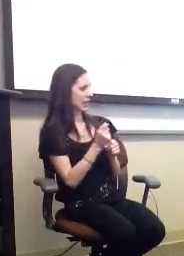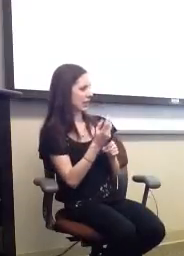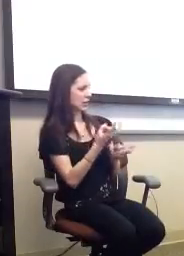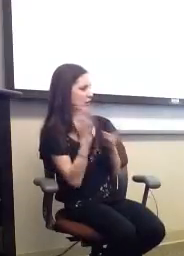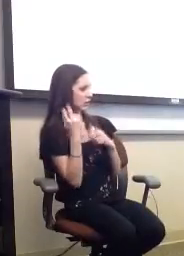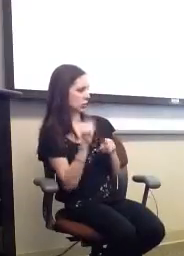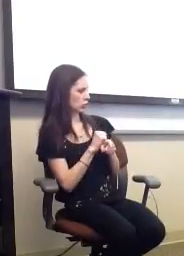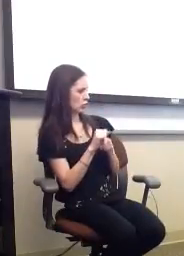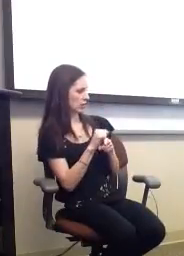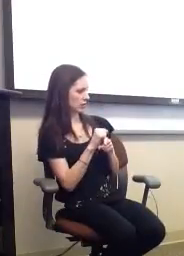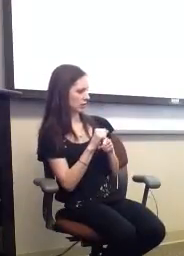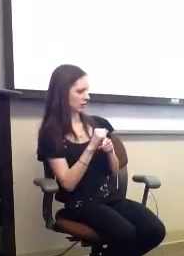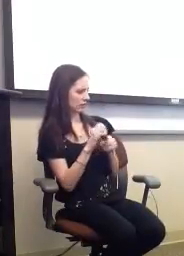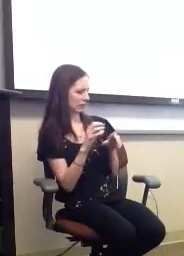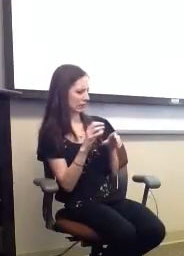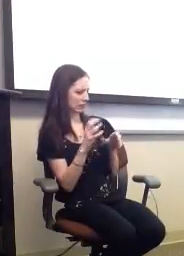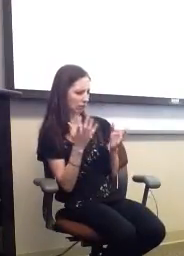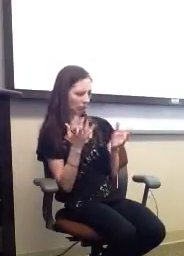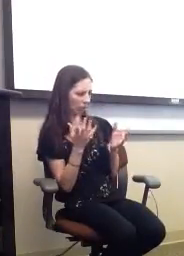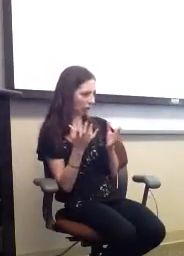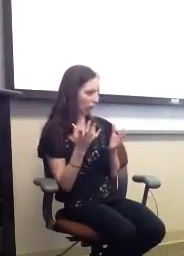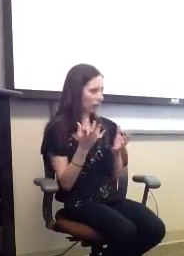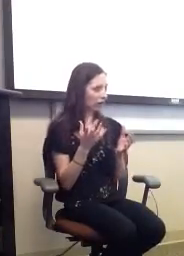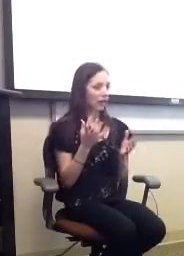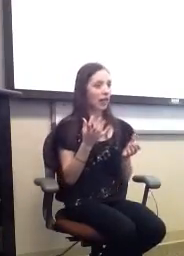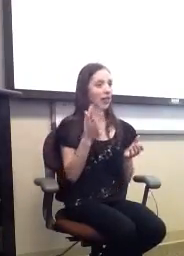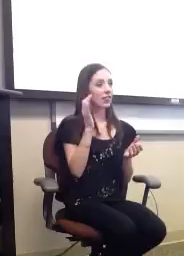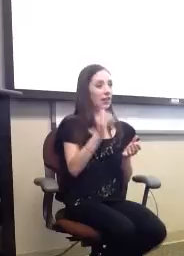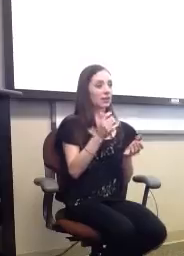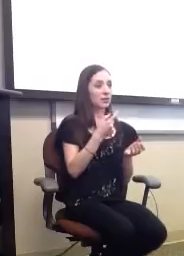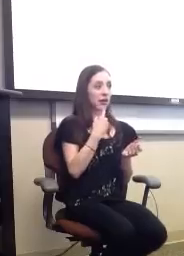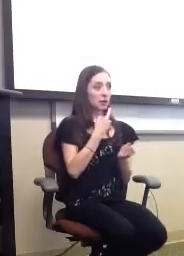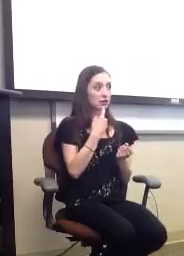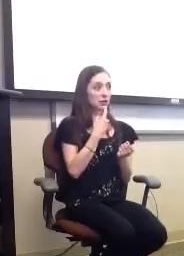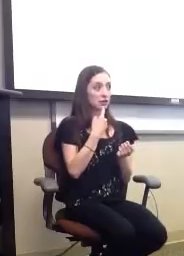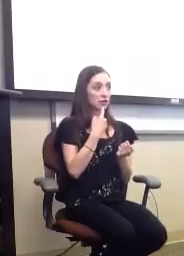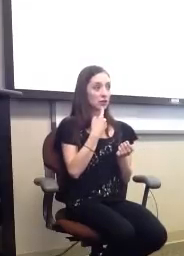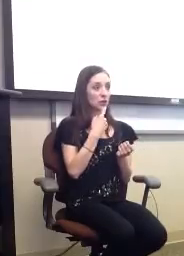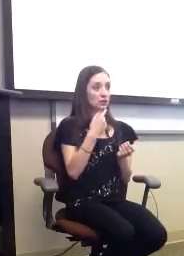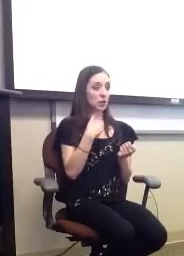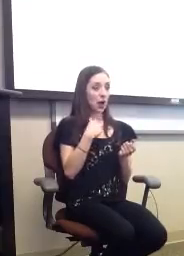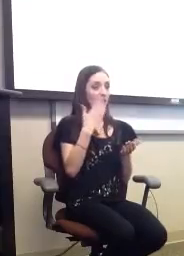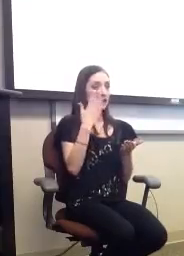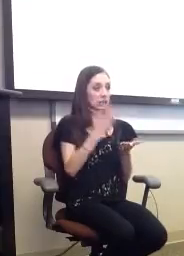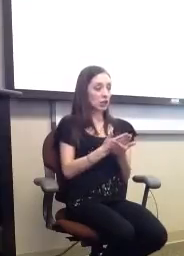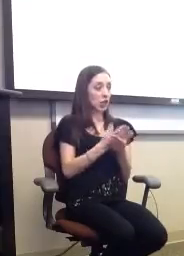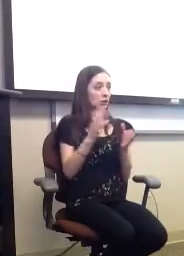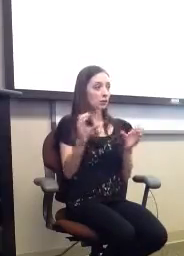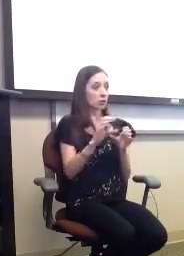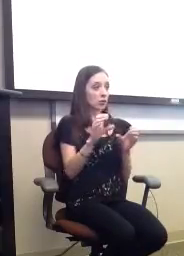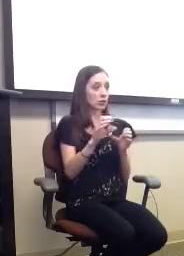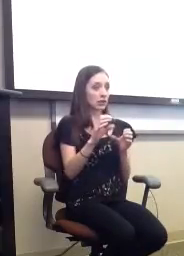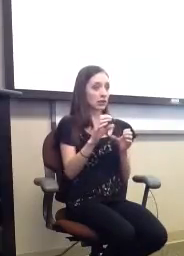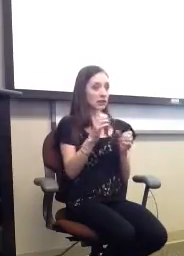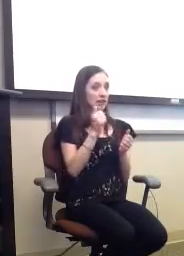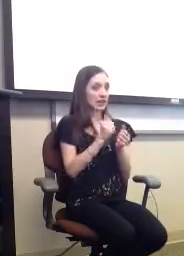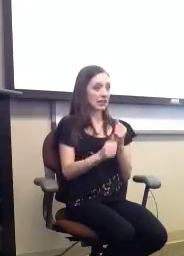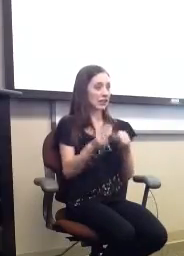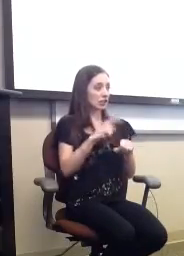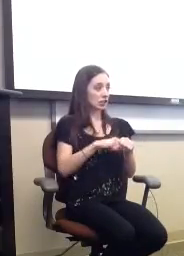waiting. That's what I was told, and so I stopped doing it every time, because there hasn't been any change, or there's still I some know that's social something I've